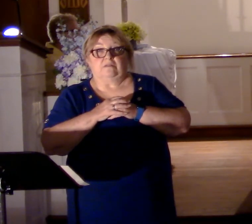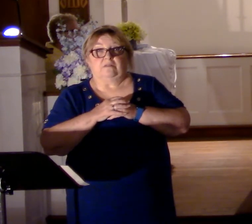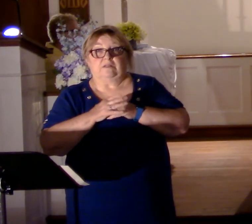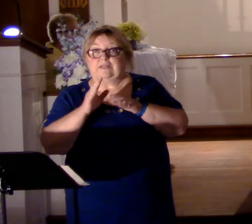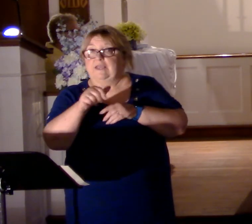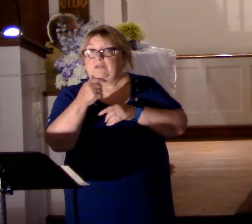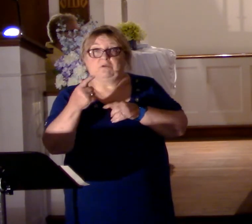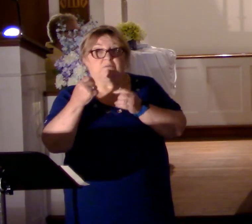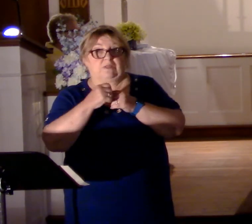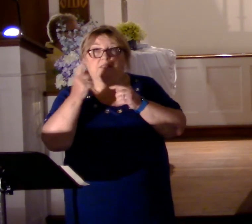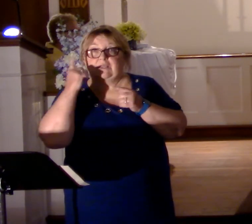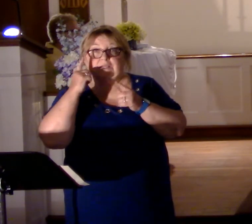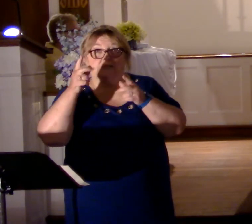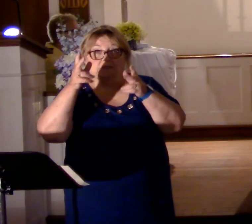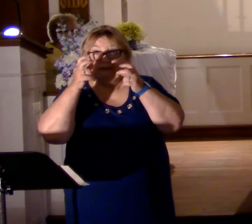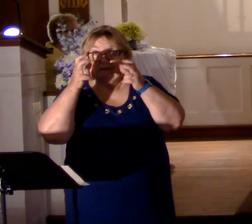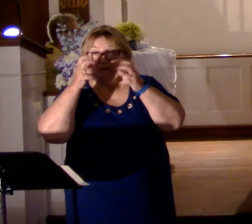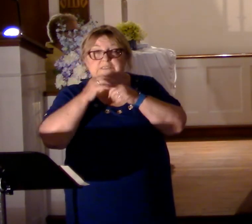Let anyone with ears